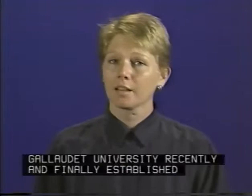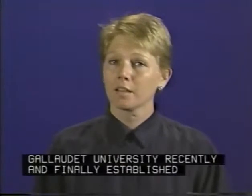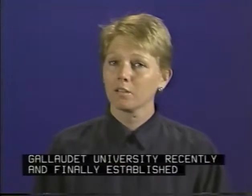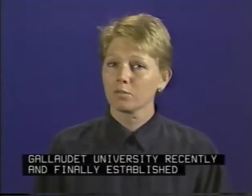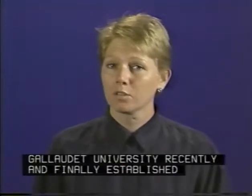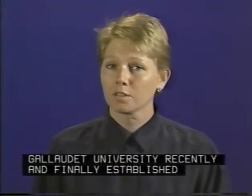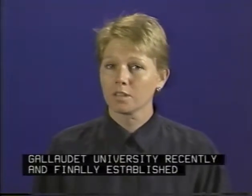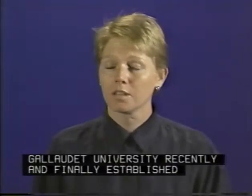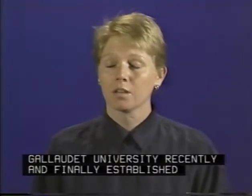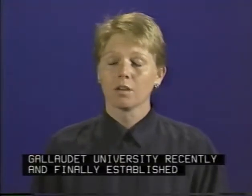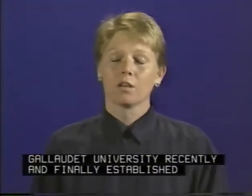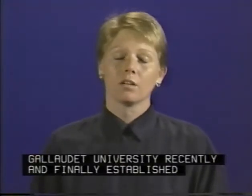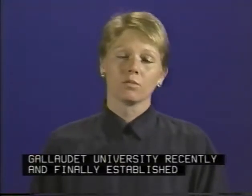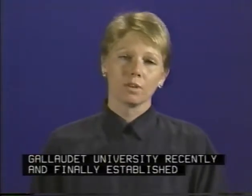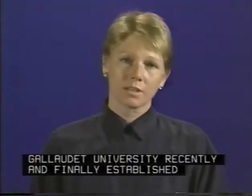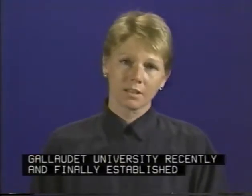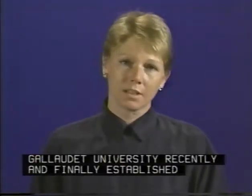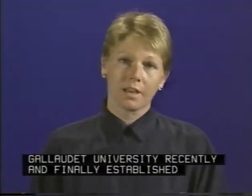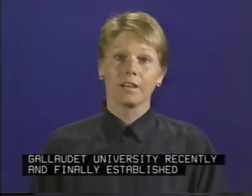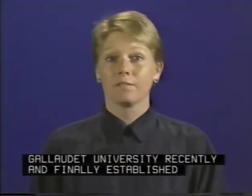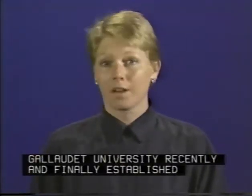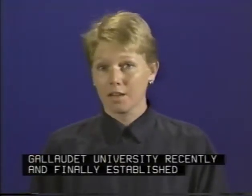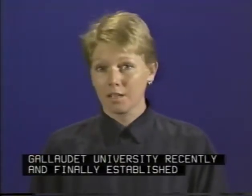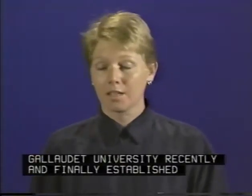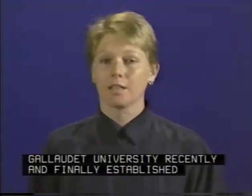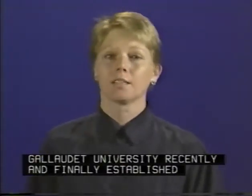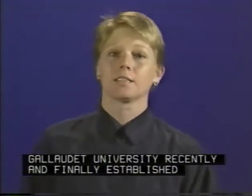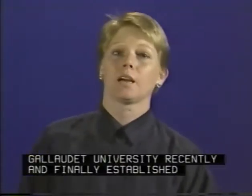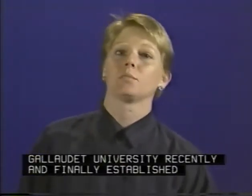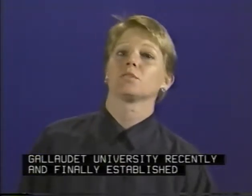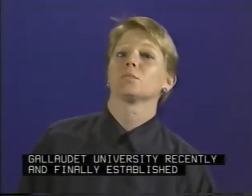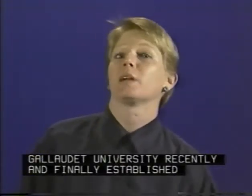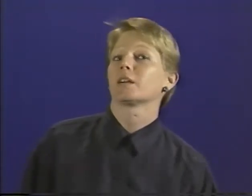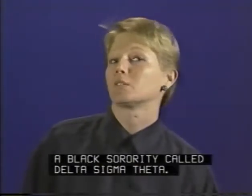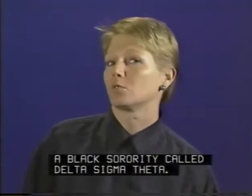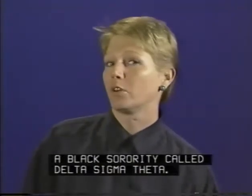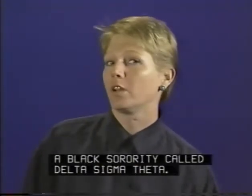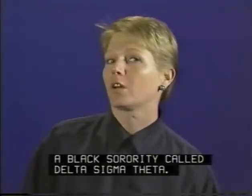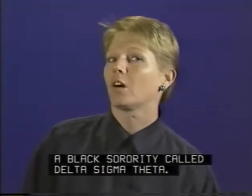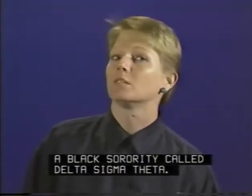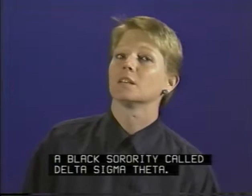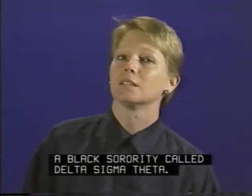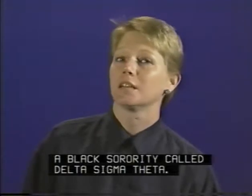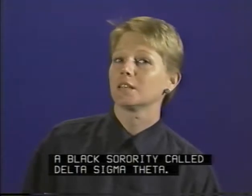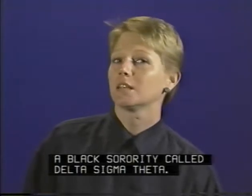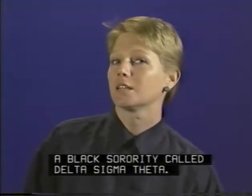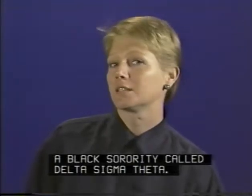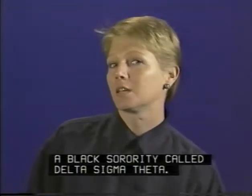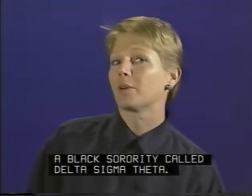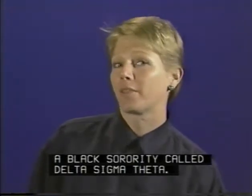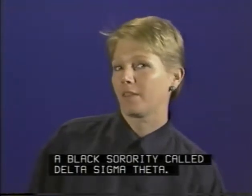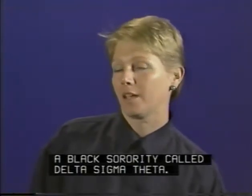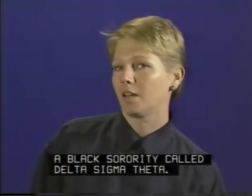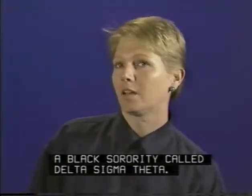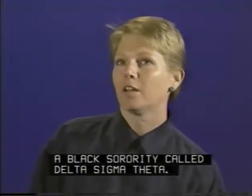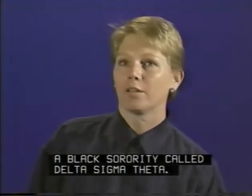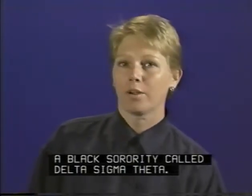Gallaudet University recently and finally established a black sorority called Delta Sigma Theta. There had